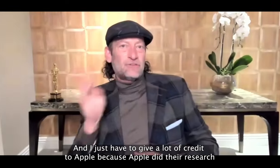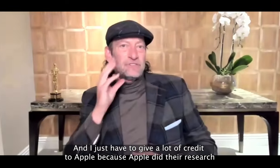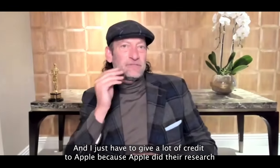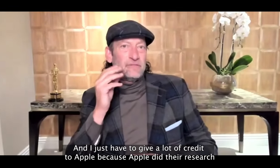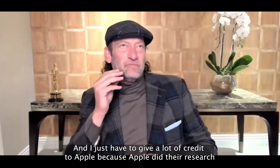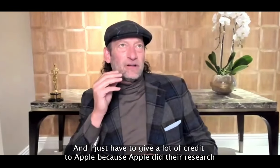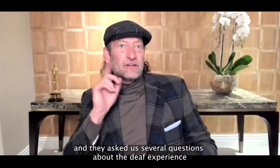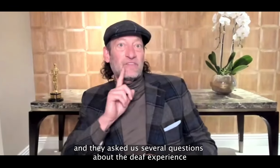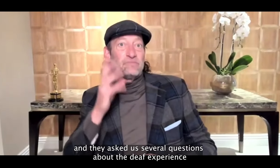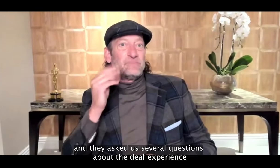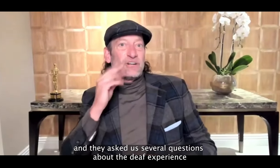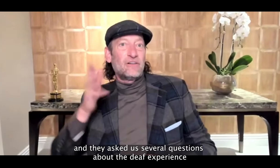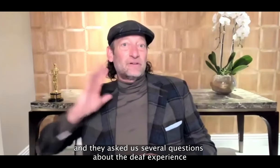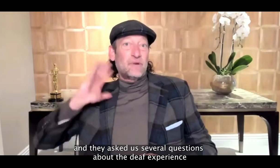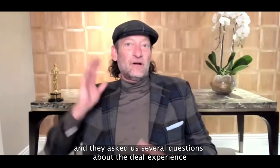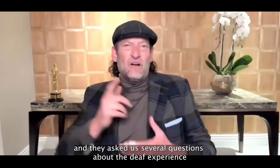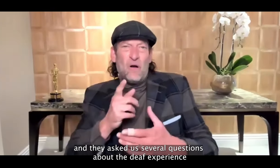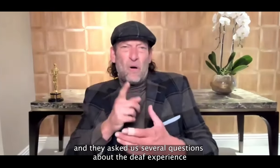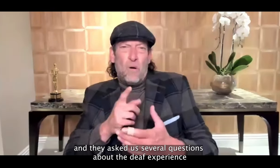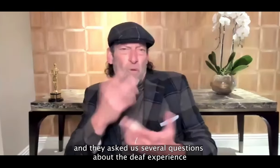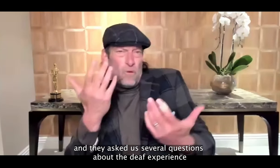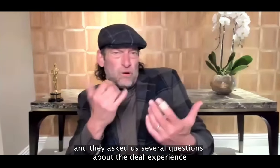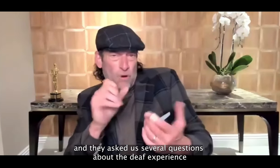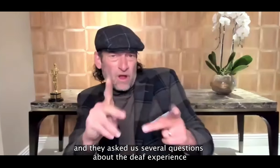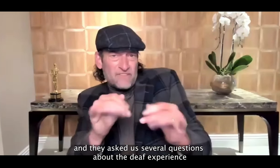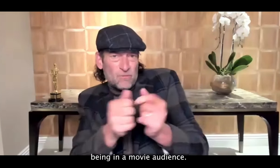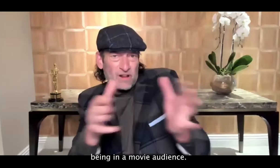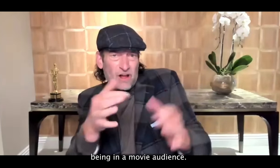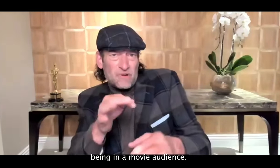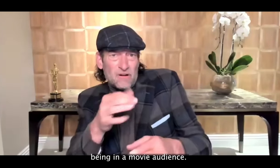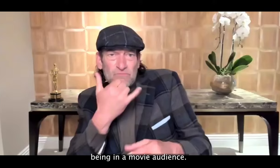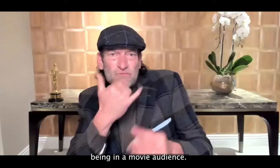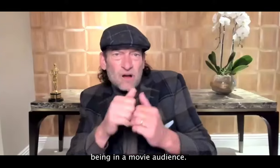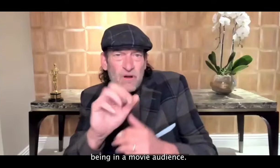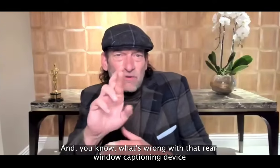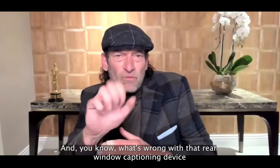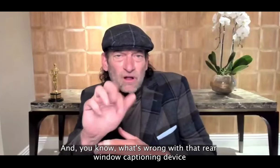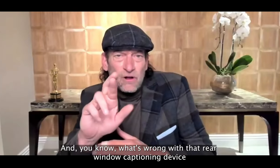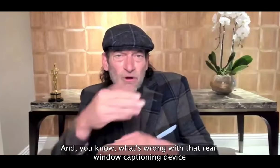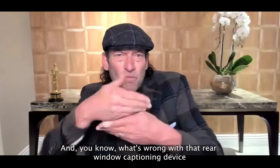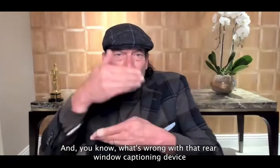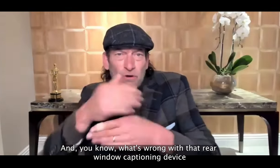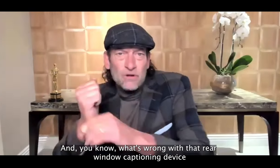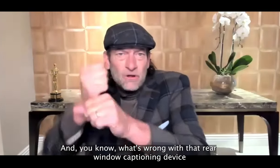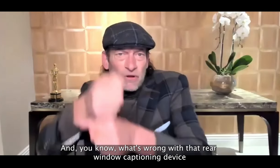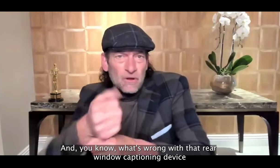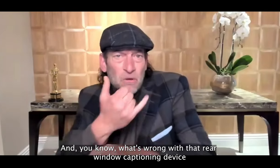did their research and they asked us several questions about the deaf experience being in a movie audience. And, you know,